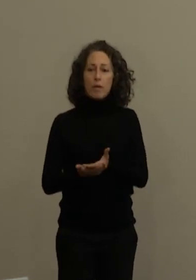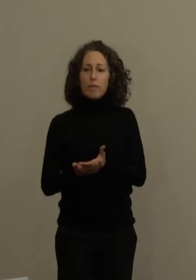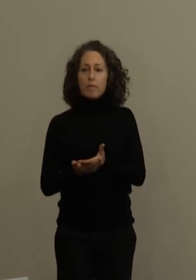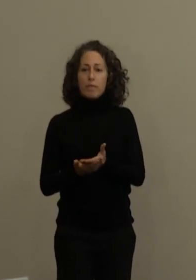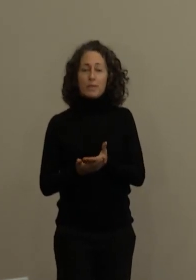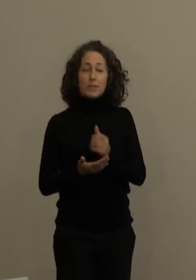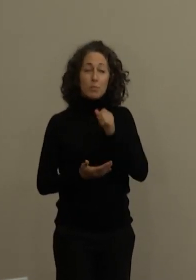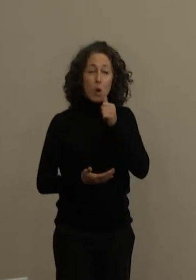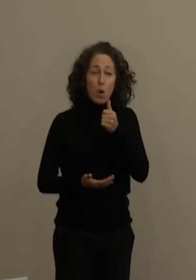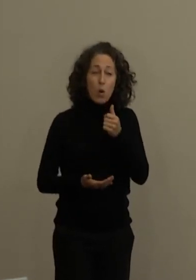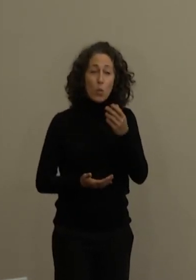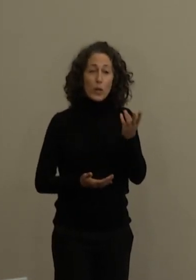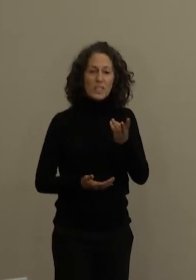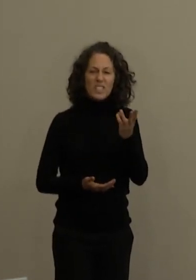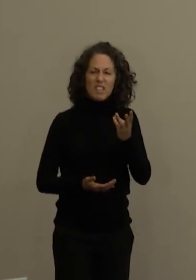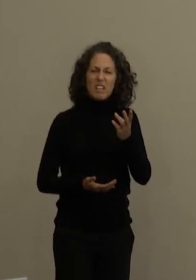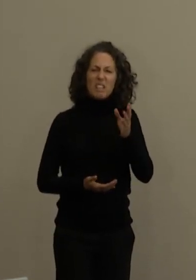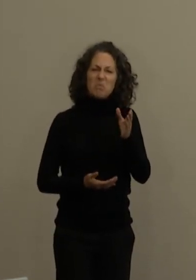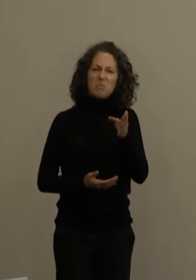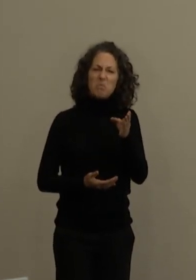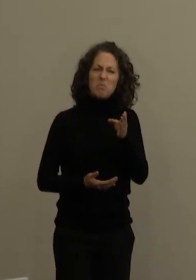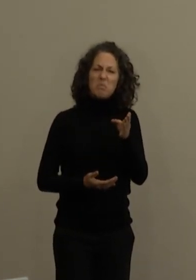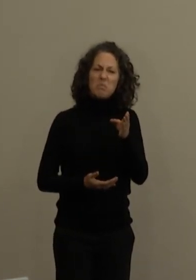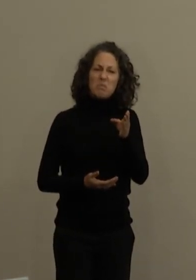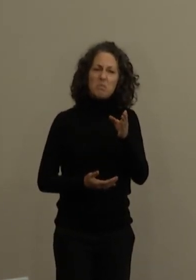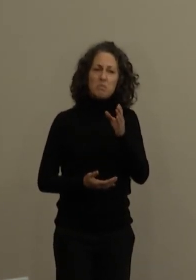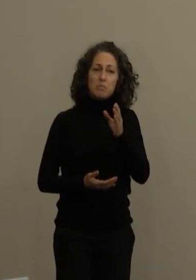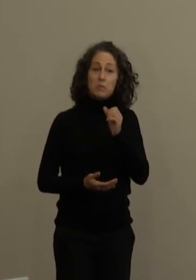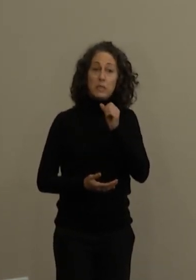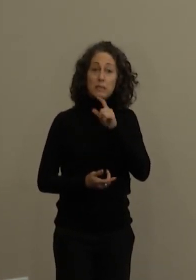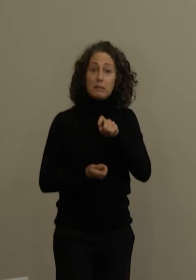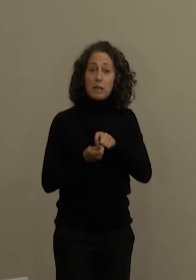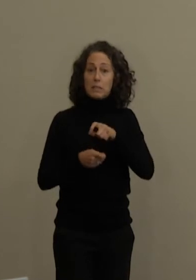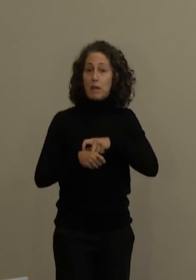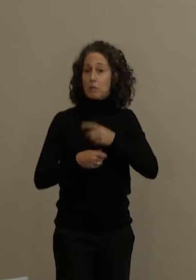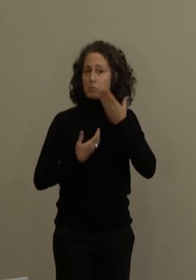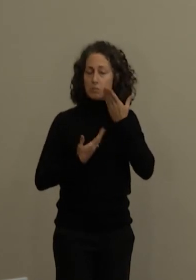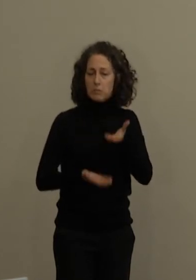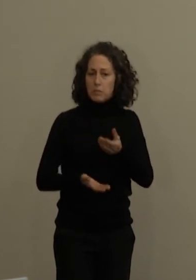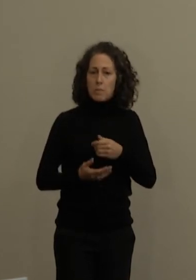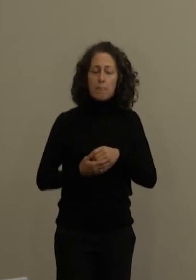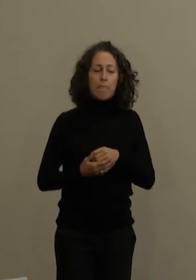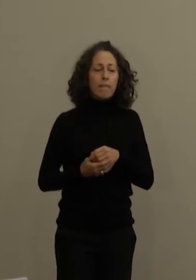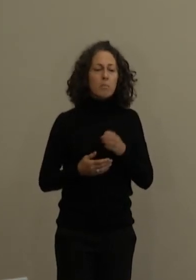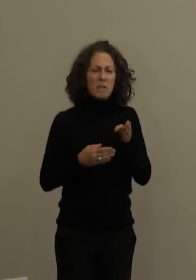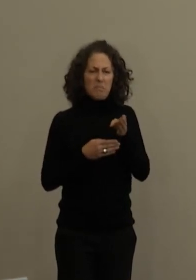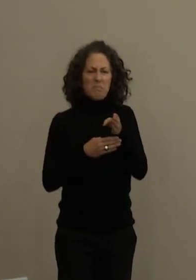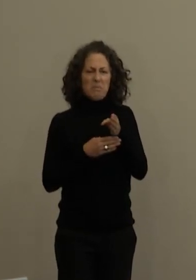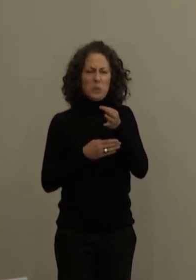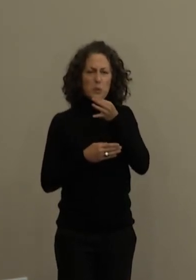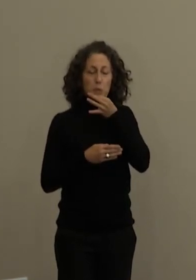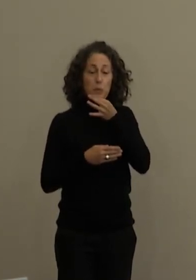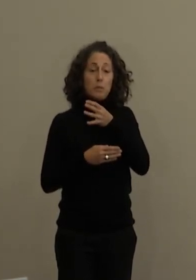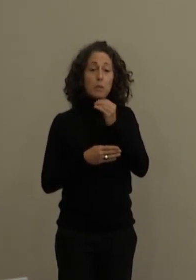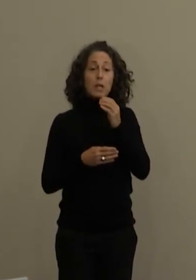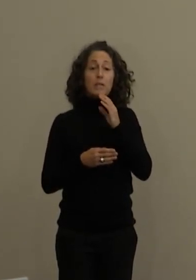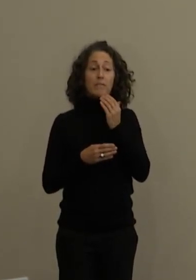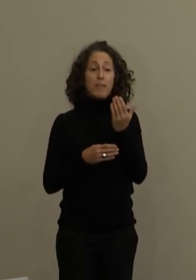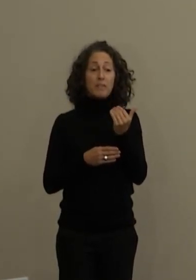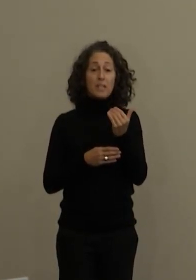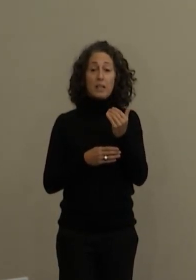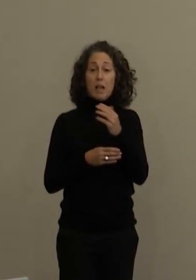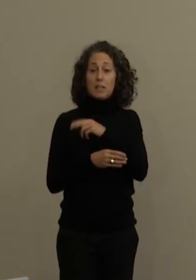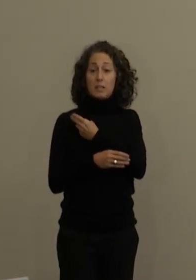but we have not been told exactly when we're going to be receiving those shipments. They will all be going out to our 15 hospitals in the